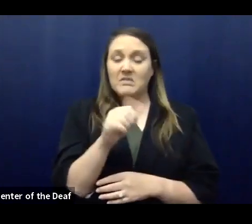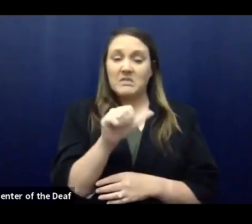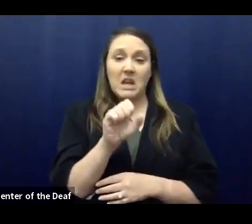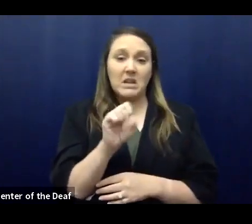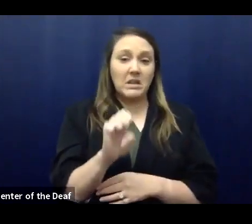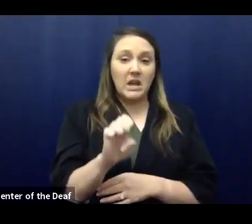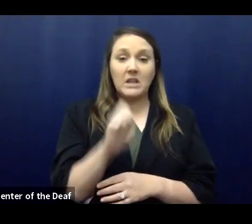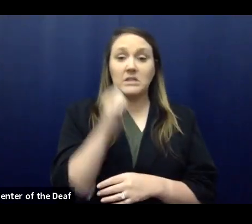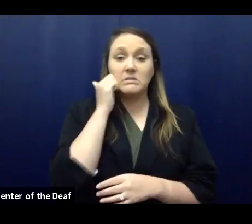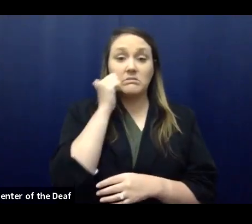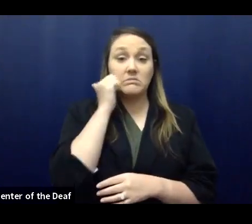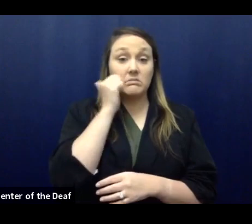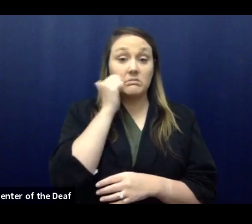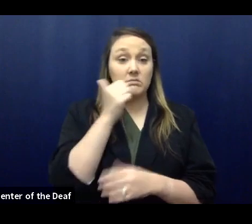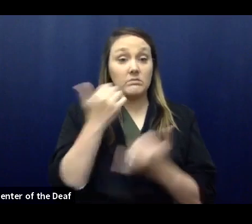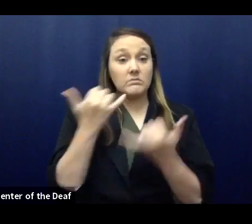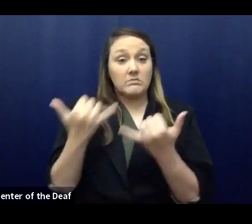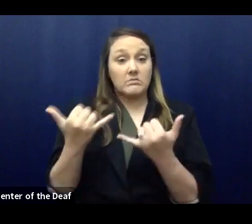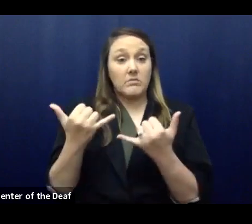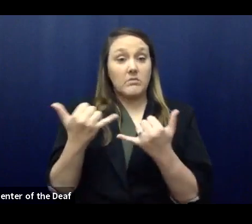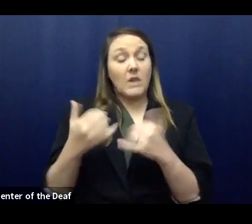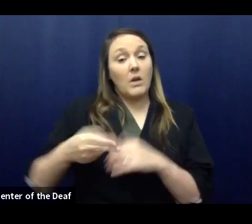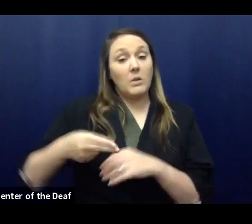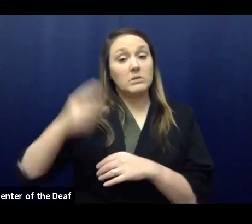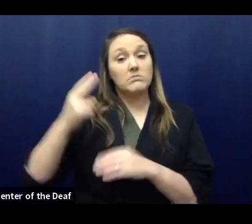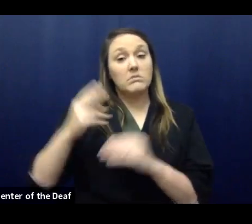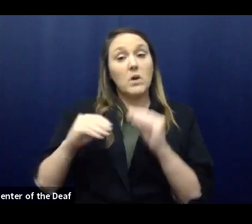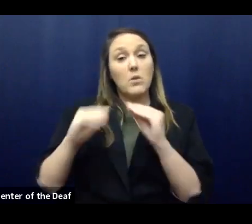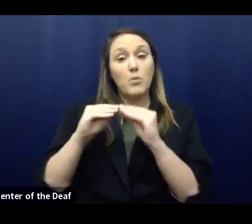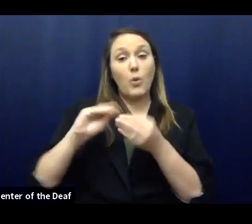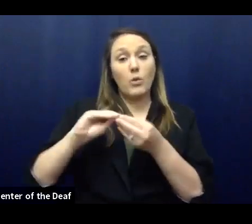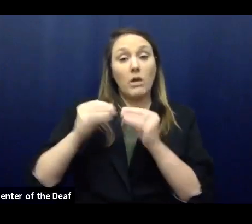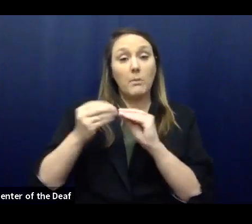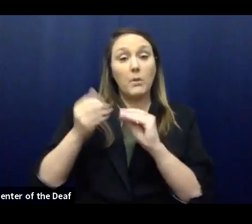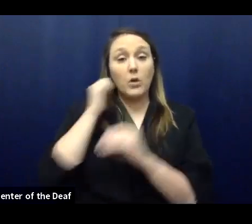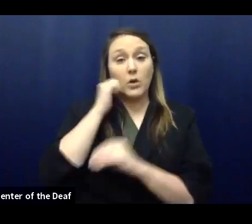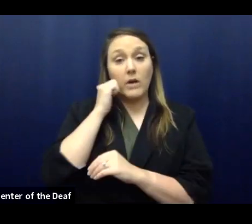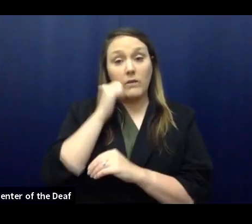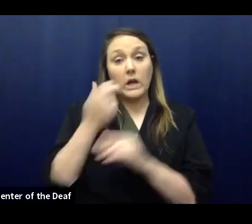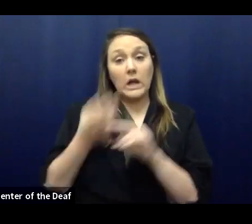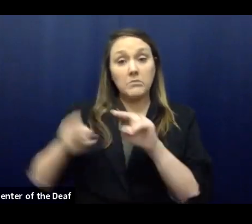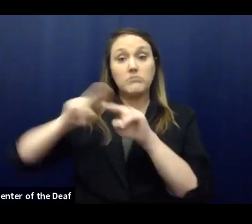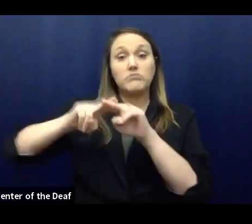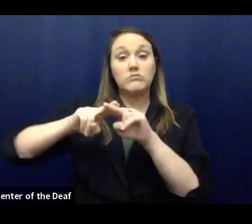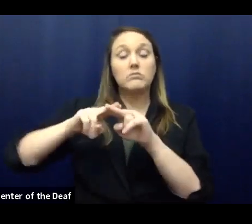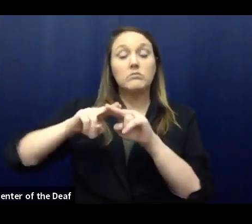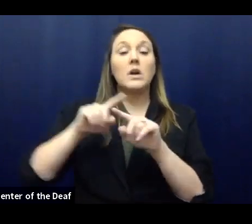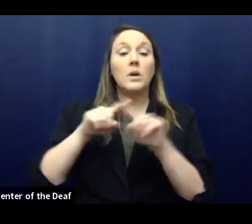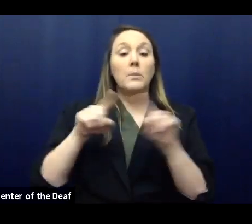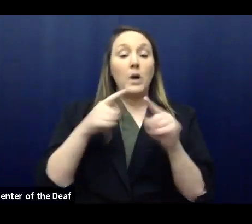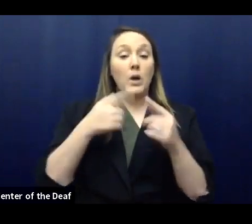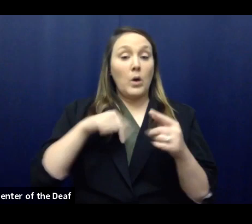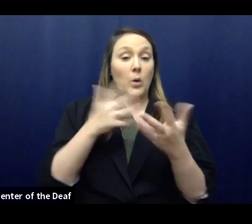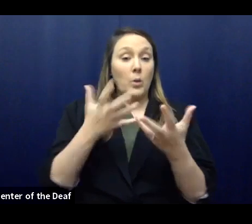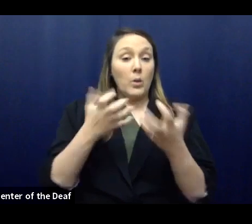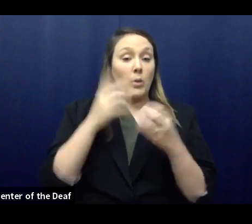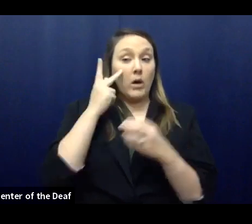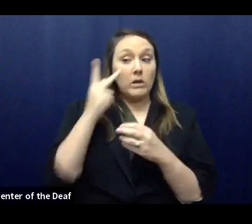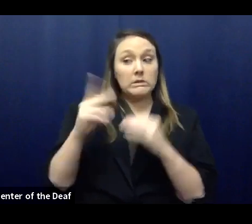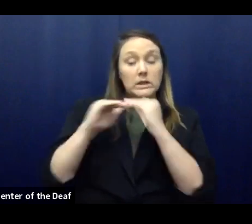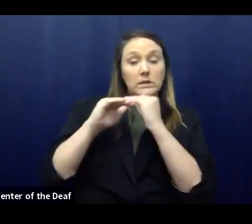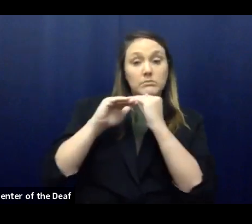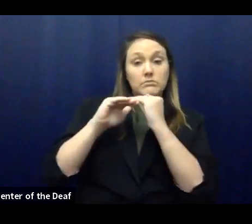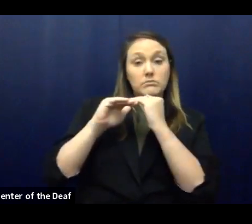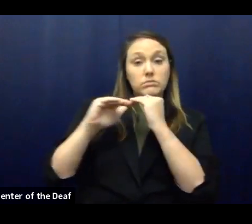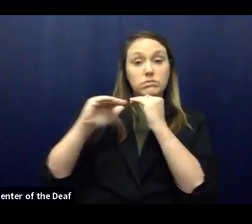most. So now we're up to, in a higher number. What we want to see is that leveling off. We may level off at a higher